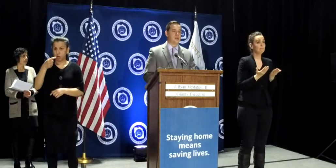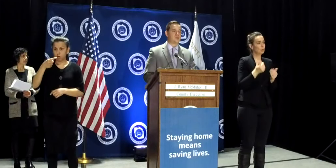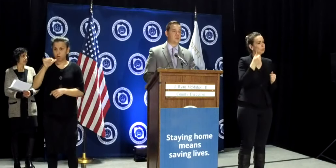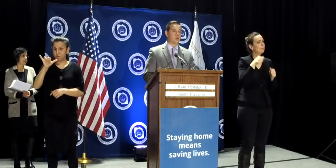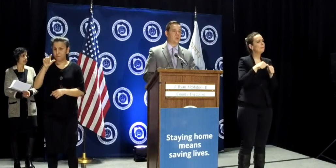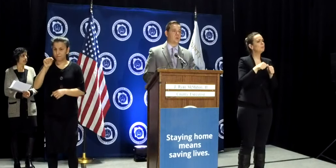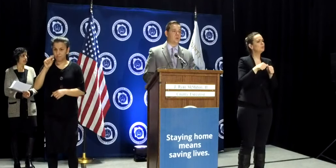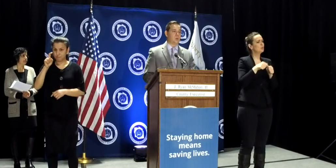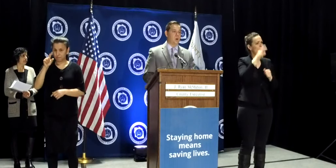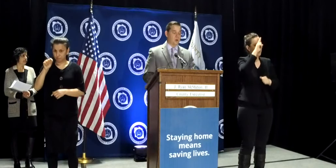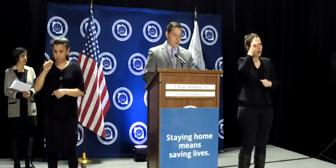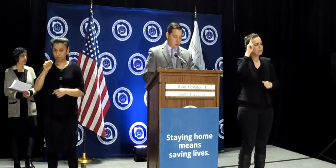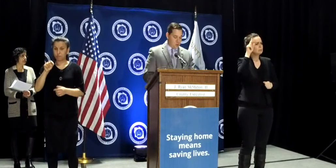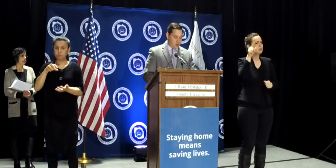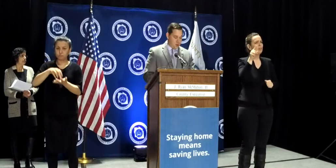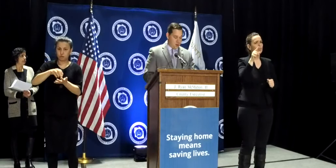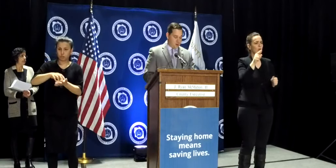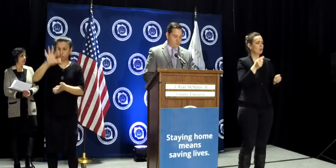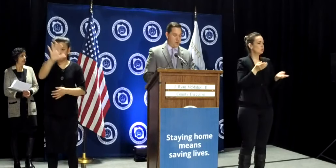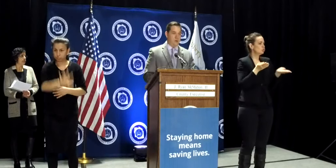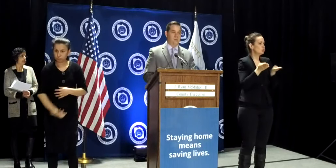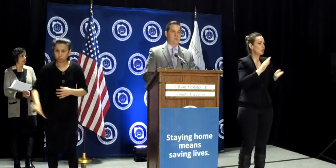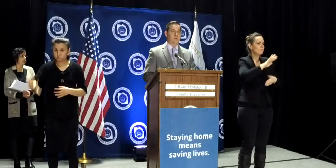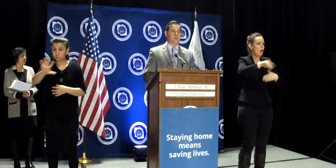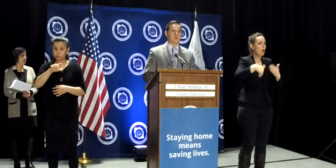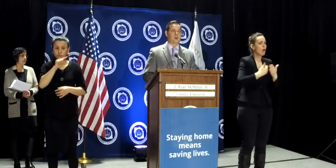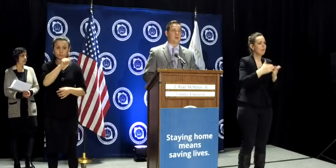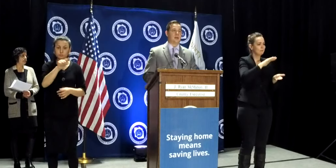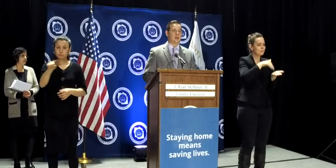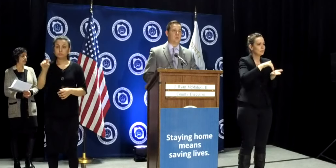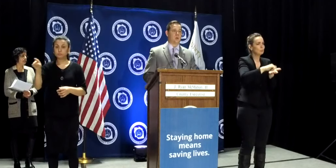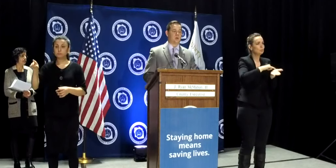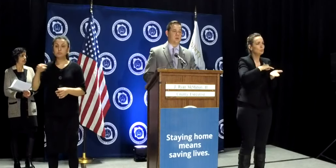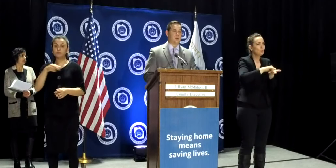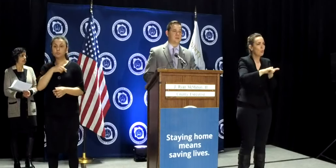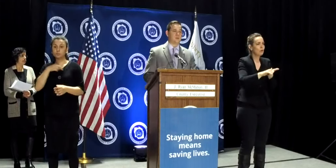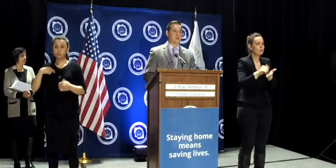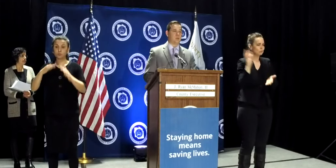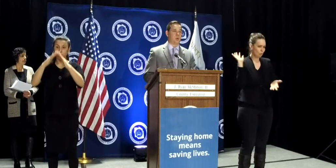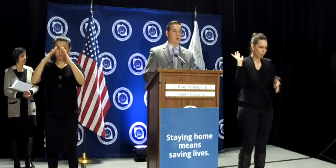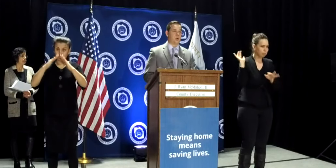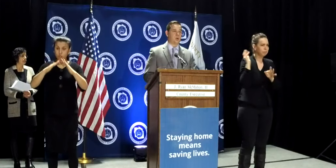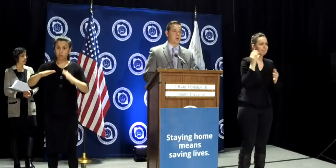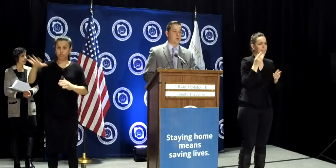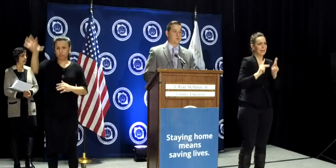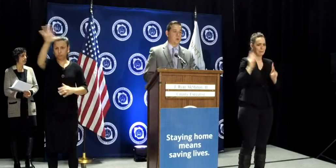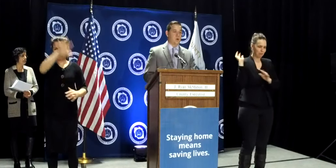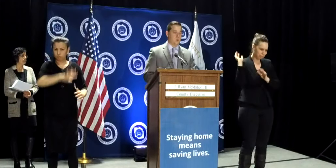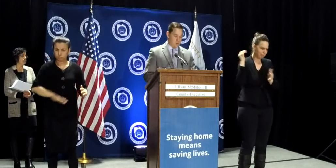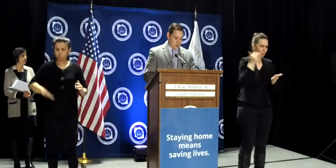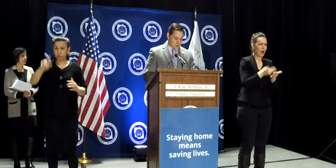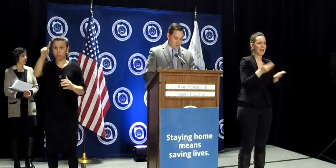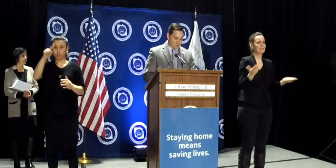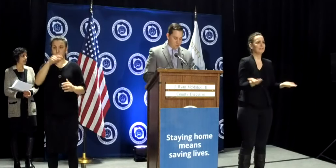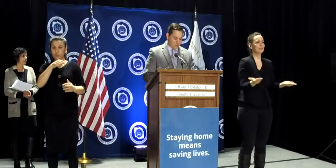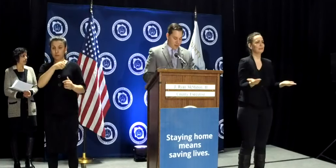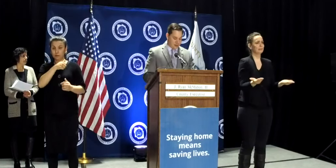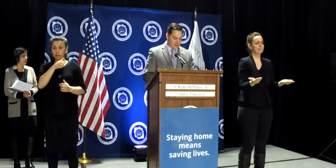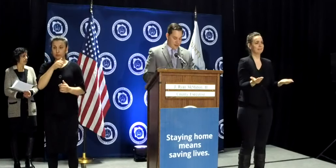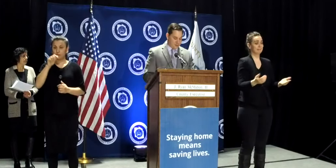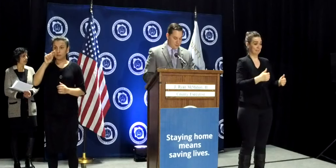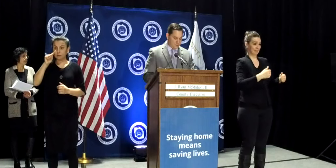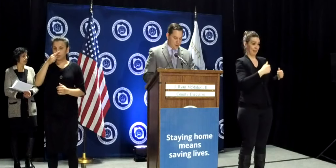all of central and northern New York, from the Canadian border to the Pennsylvania border. So to give